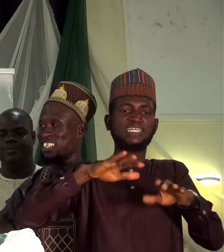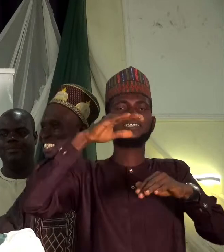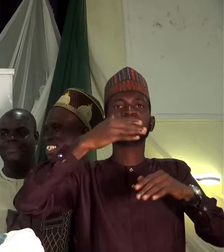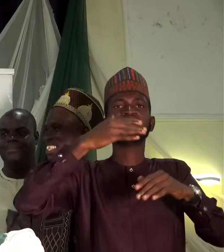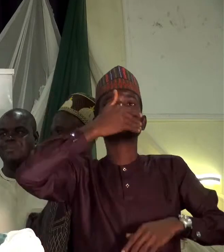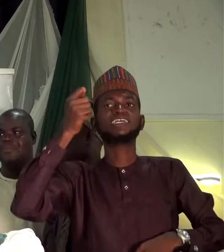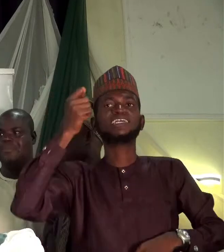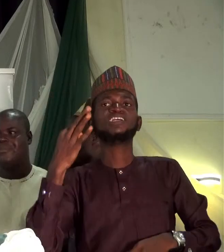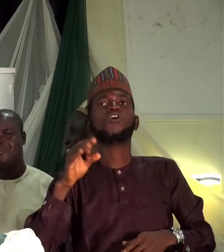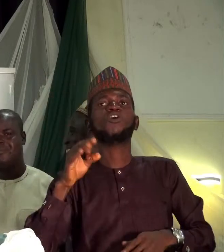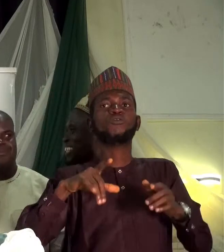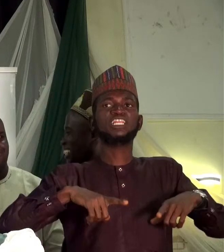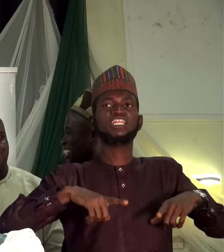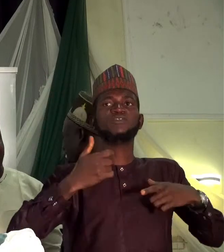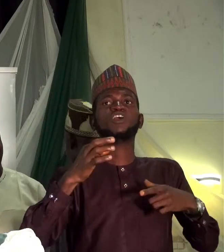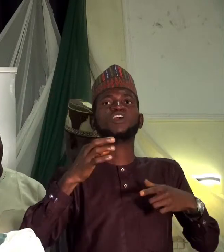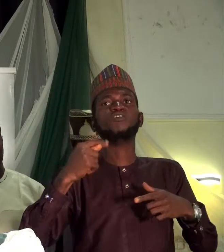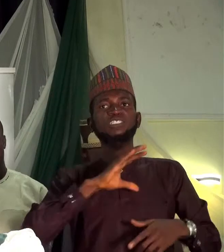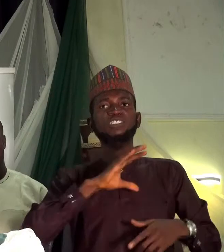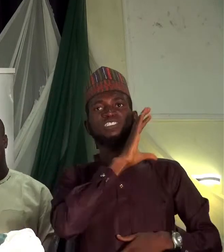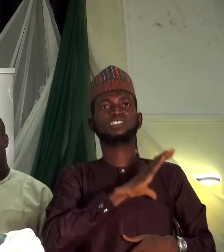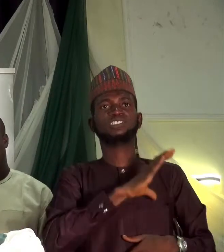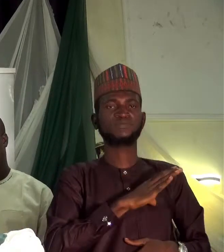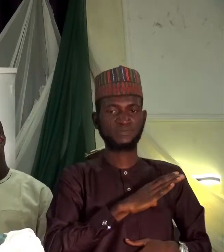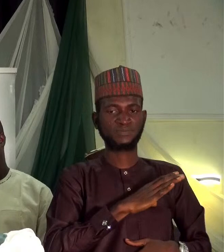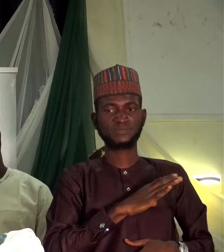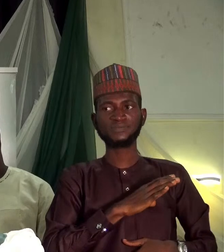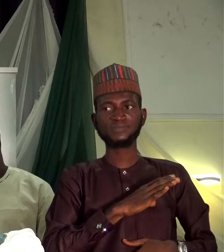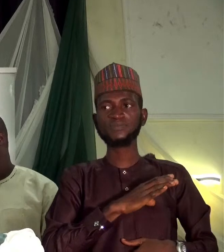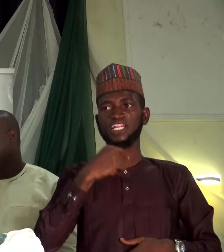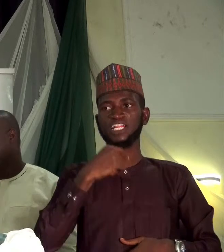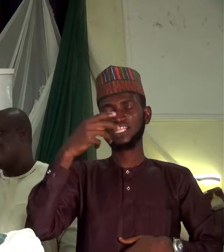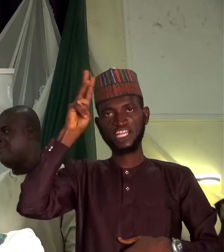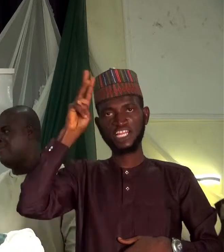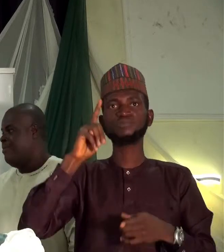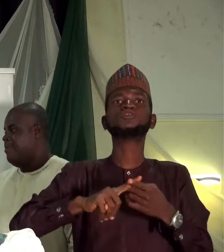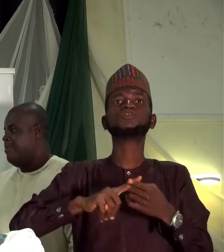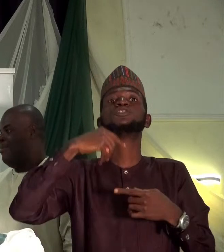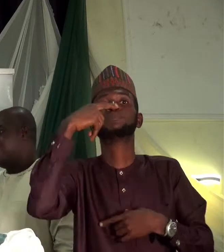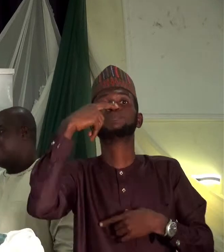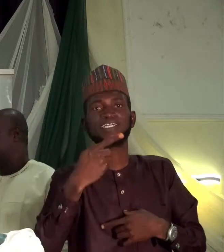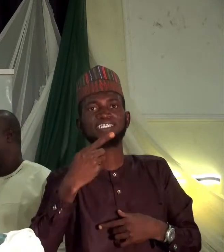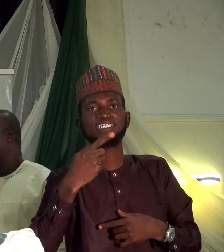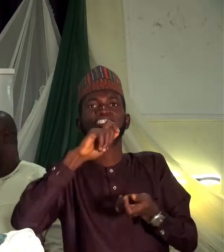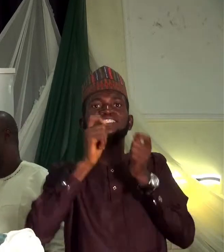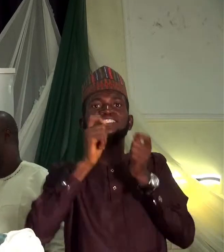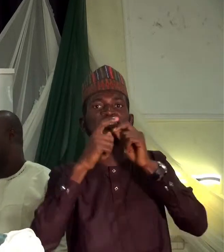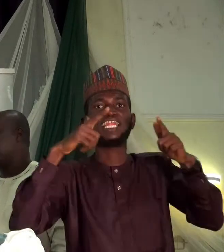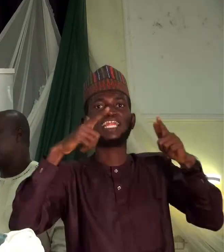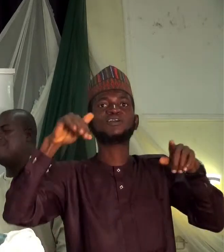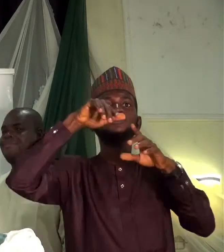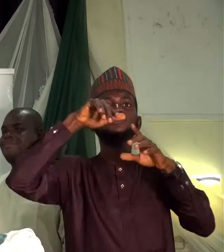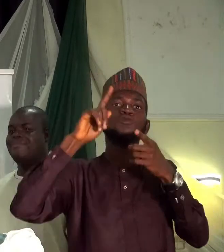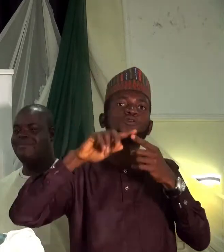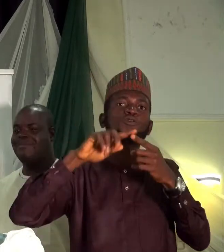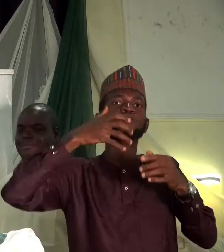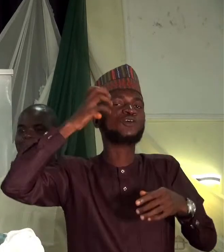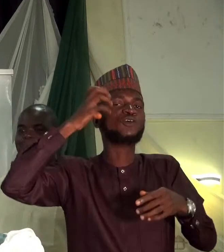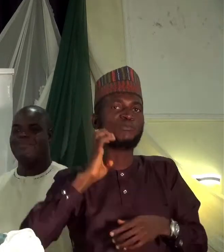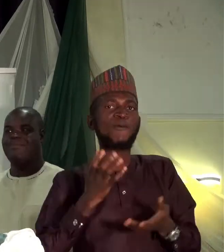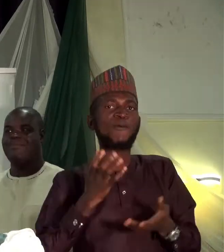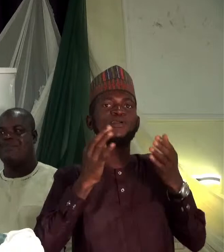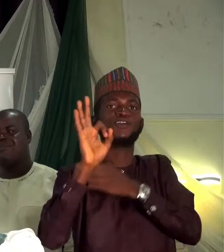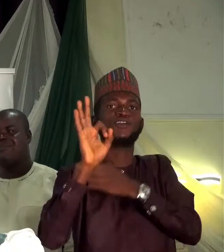for its citizens. When you baniki ma soju se be ni alaga oda kuguru olorun de le ma ri